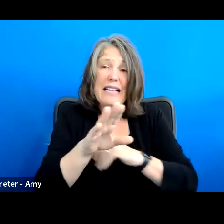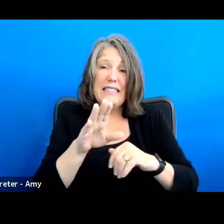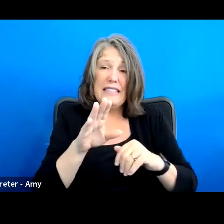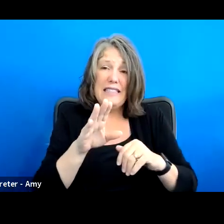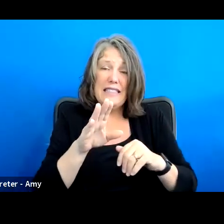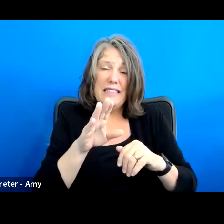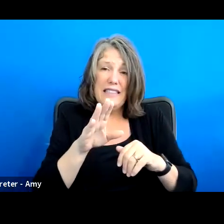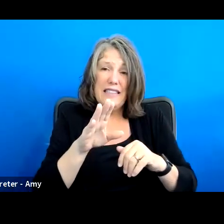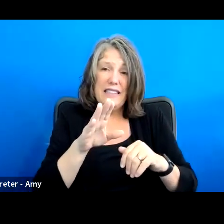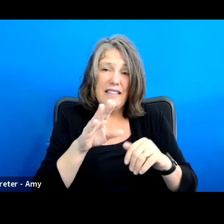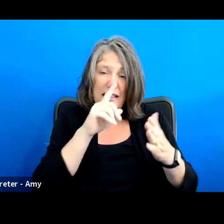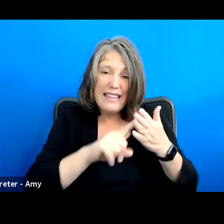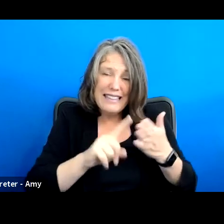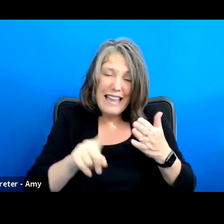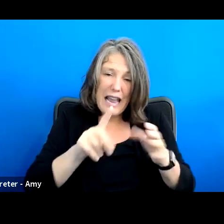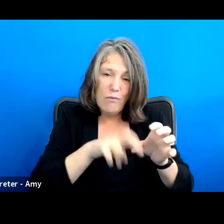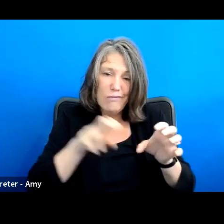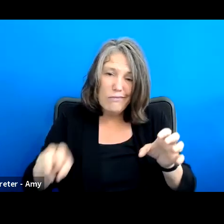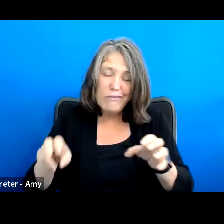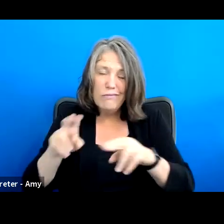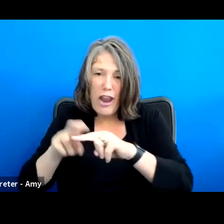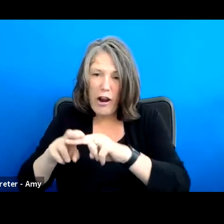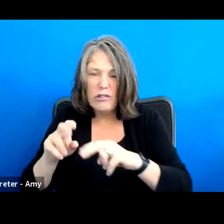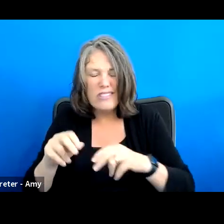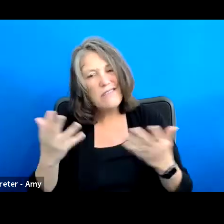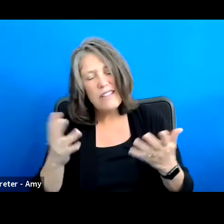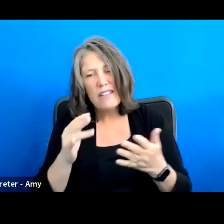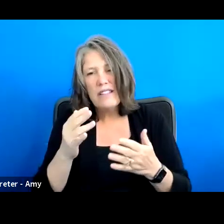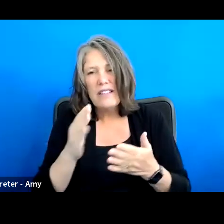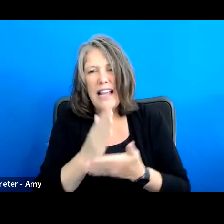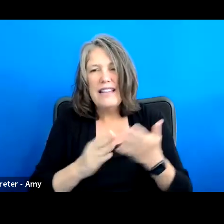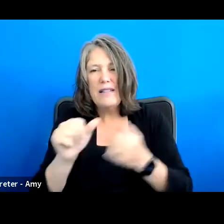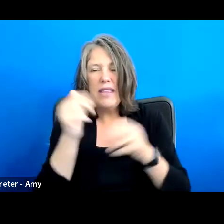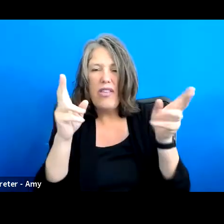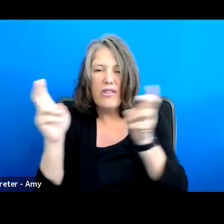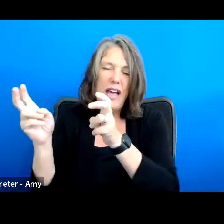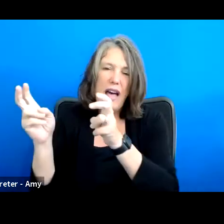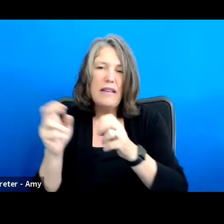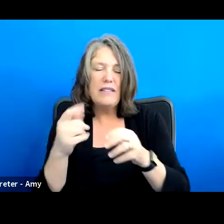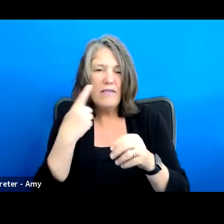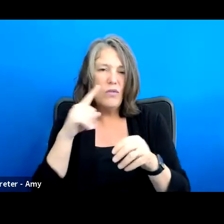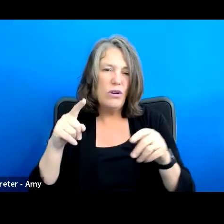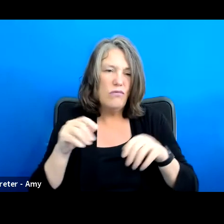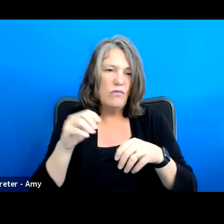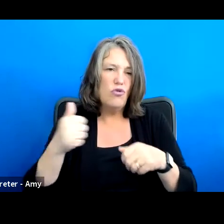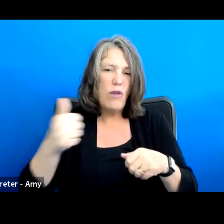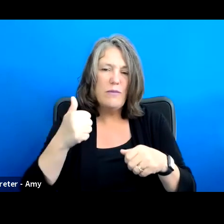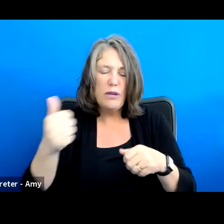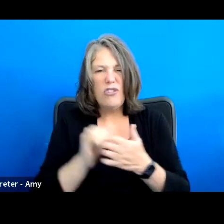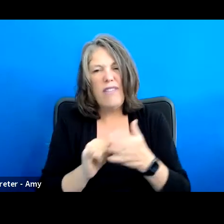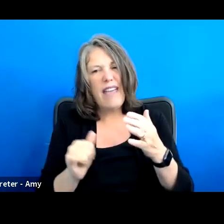into the exam chairs and things like that. And of course, some of the other topics of transportation and everything come up.